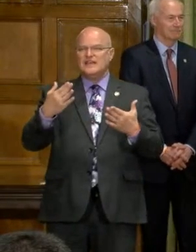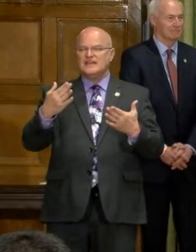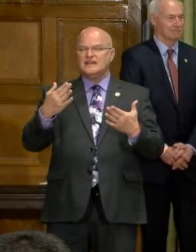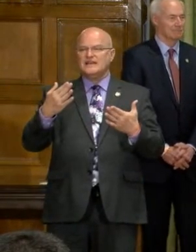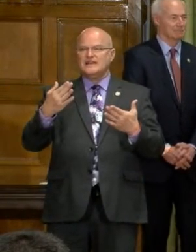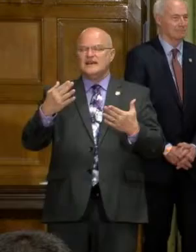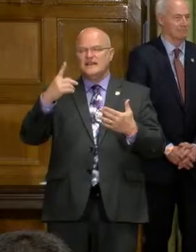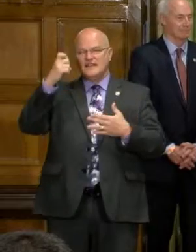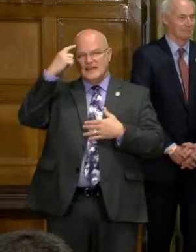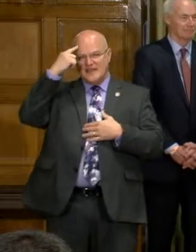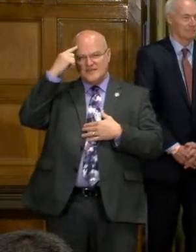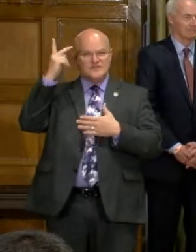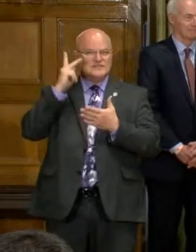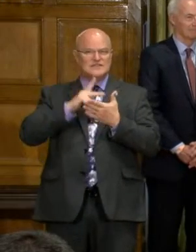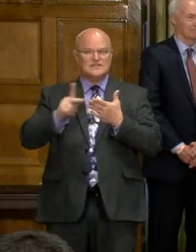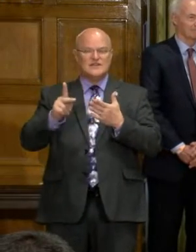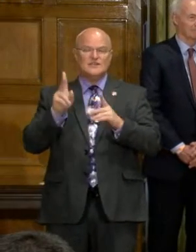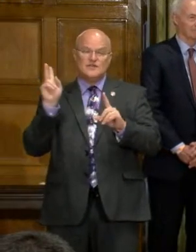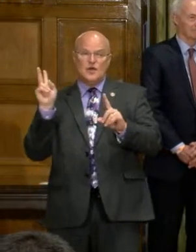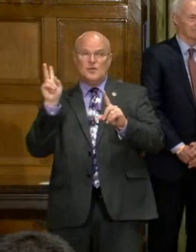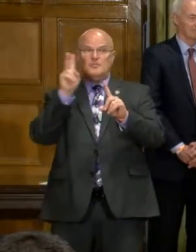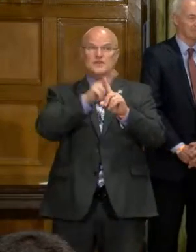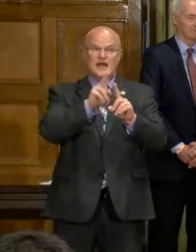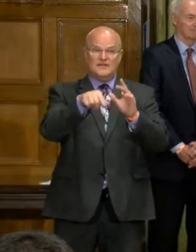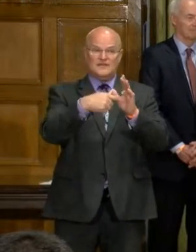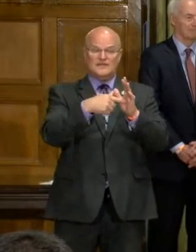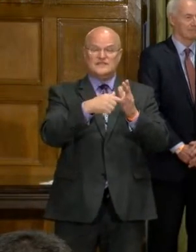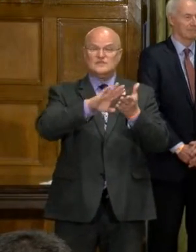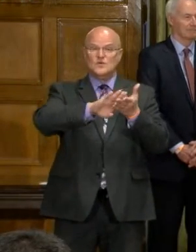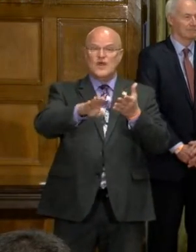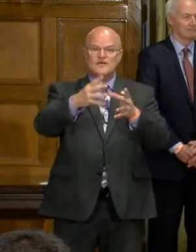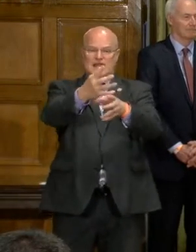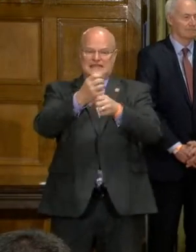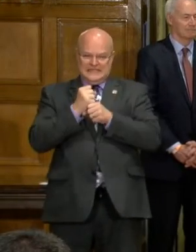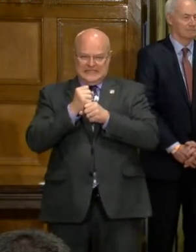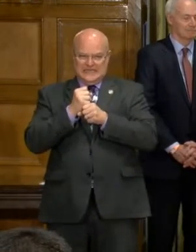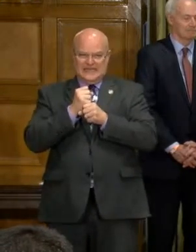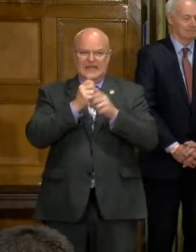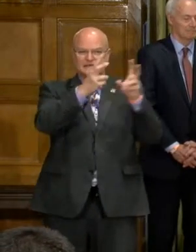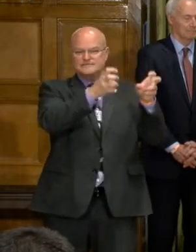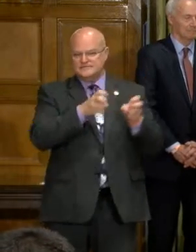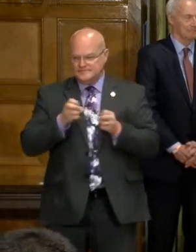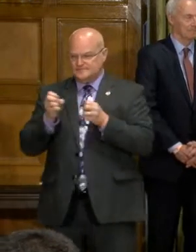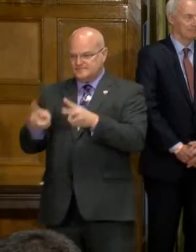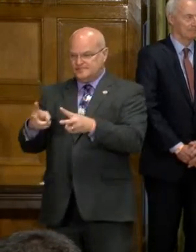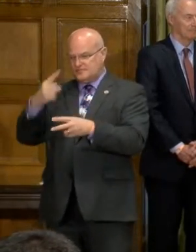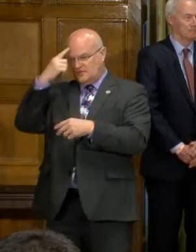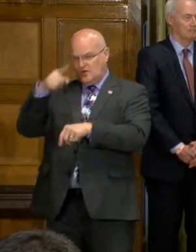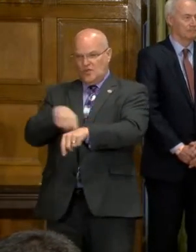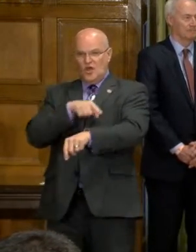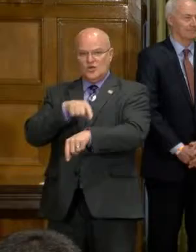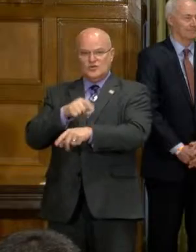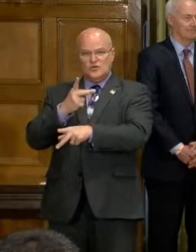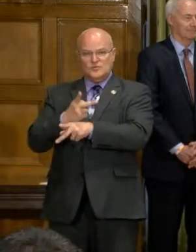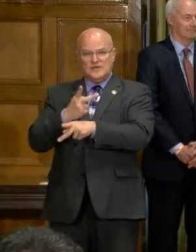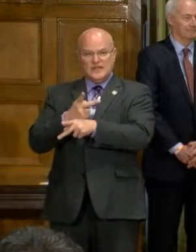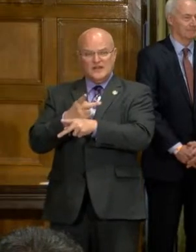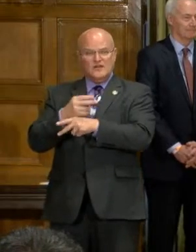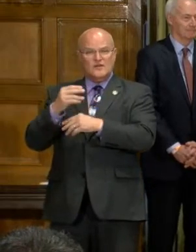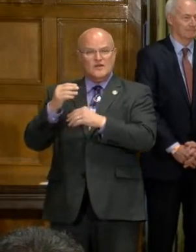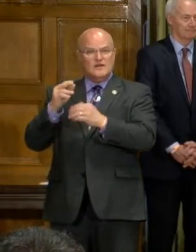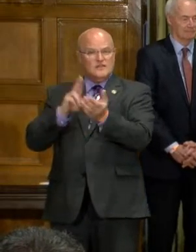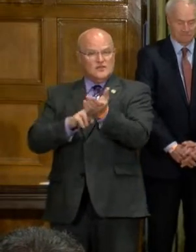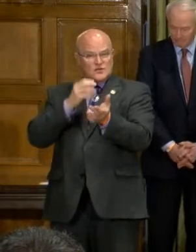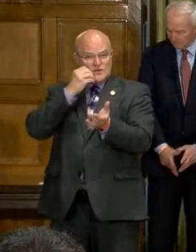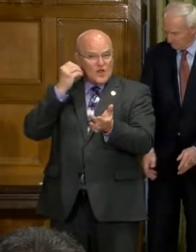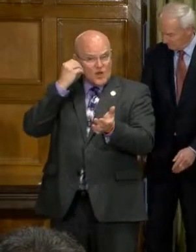having the foresight to apply for this waiver, to obtain it this quickly, and to be able to apply it first to our long-term care facilities, and